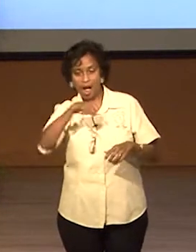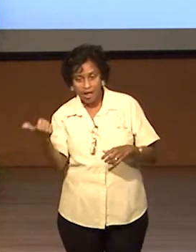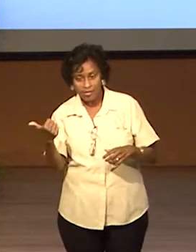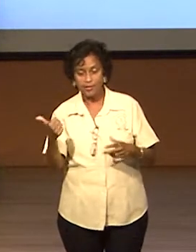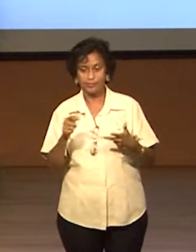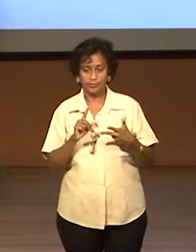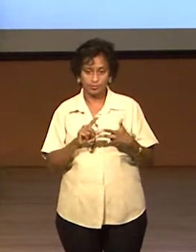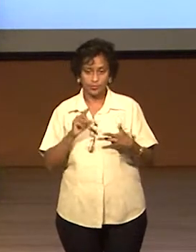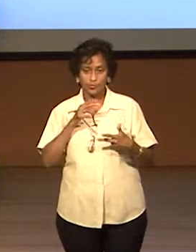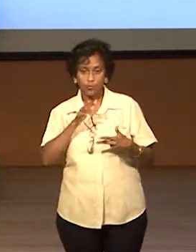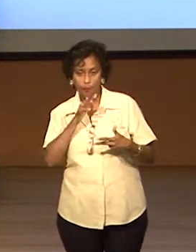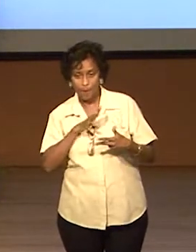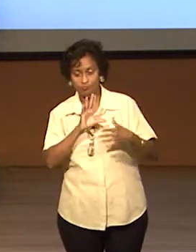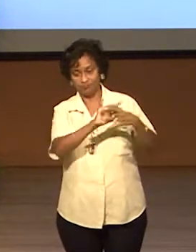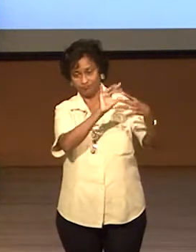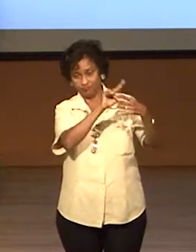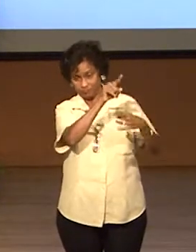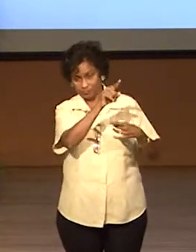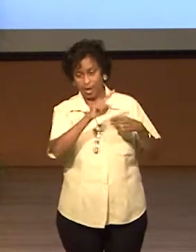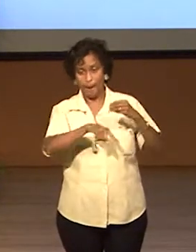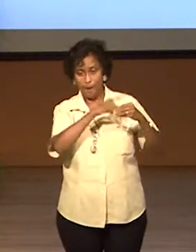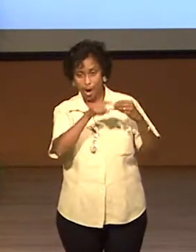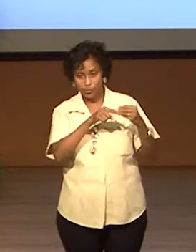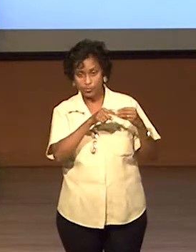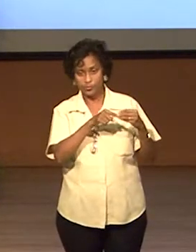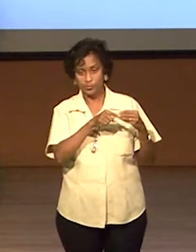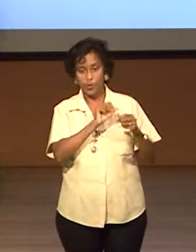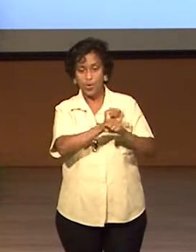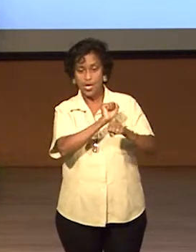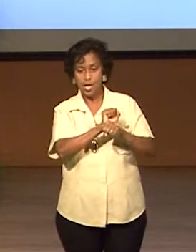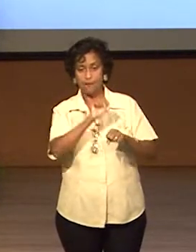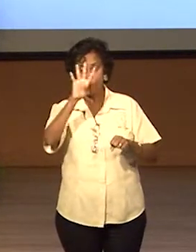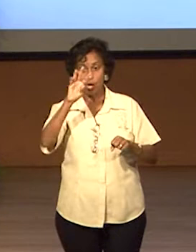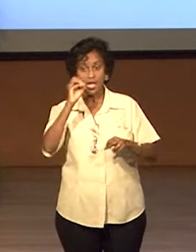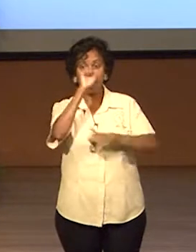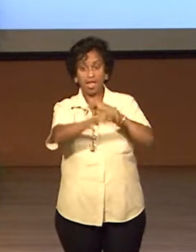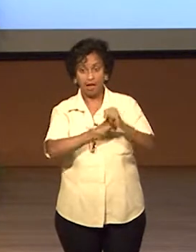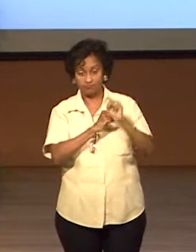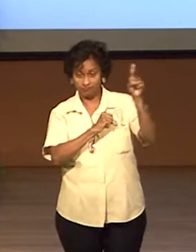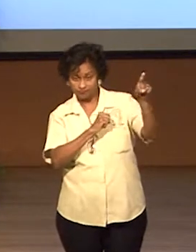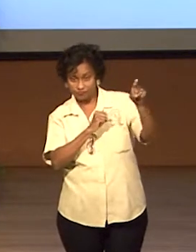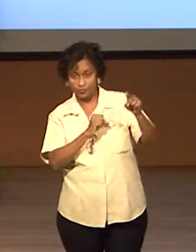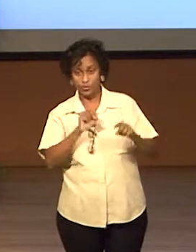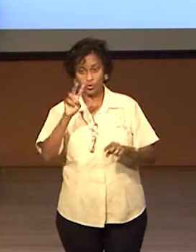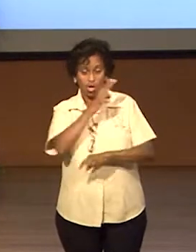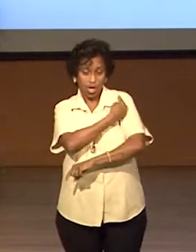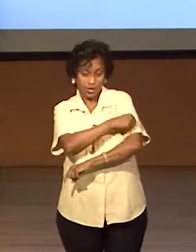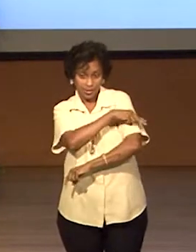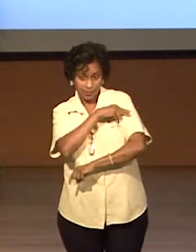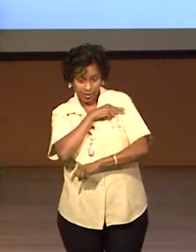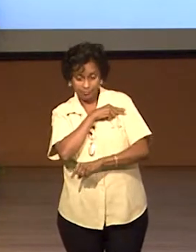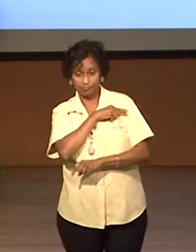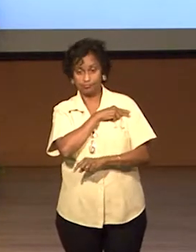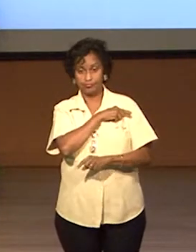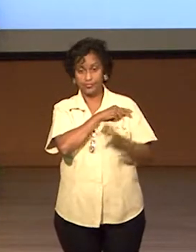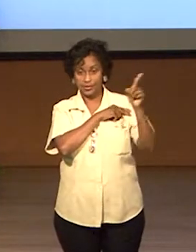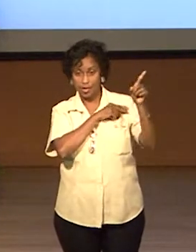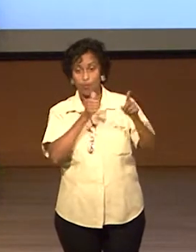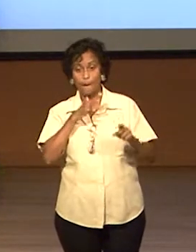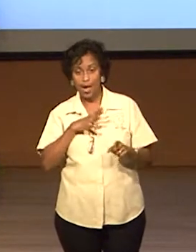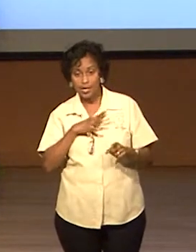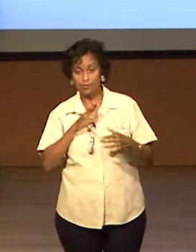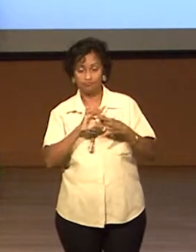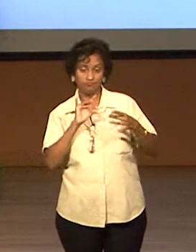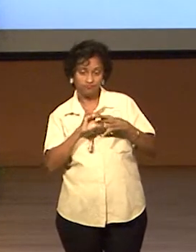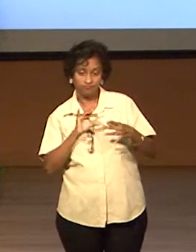40 years in St. Anne's Hospital still has this terrible stigma, and that is not true. The media presents things